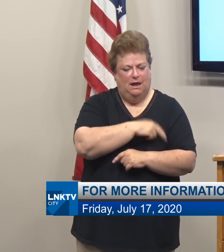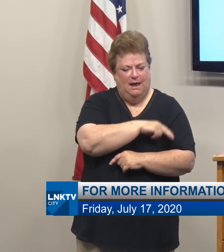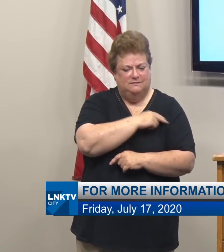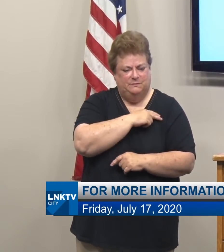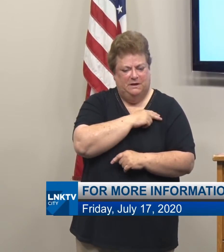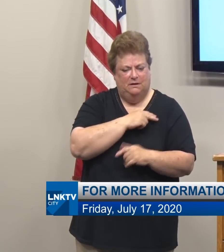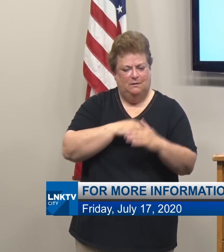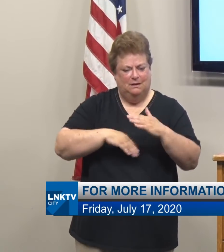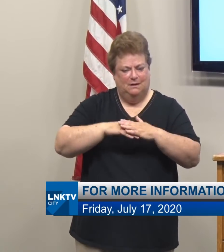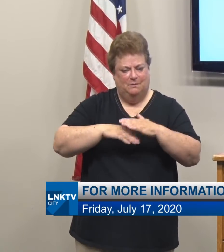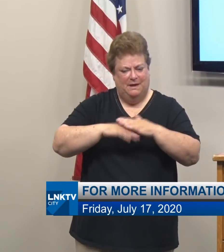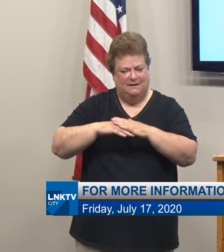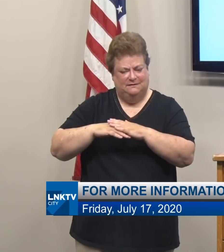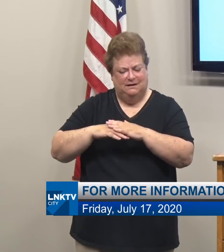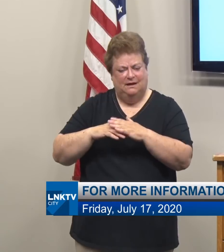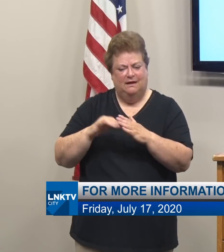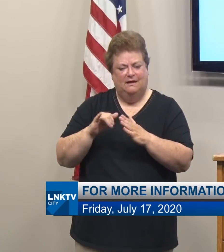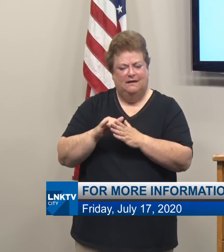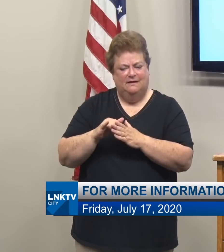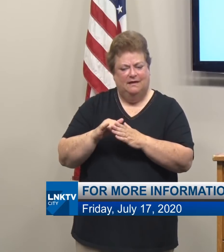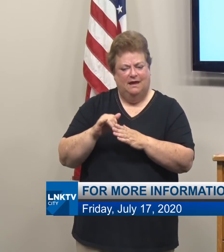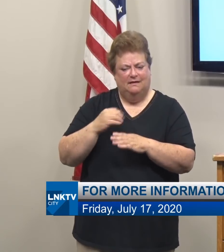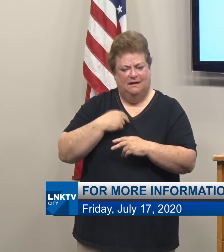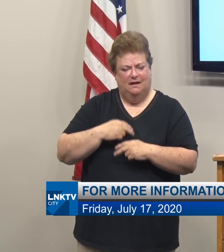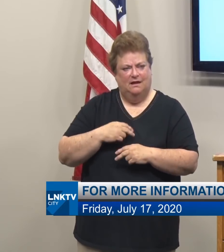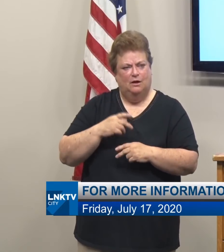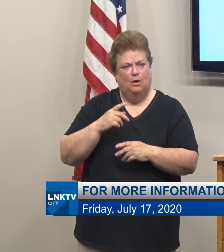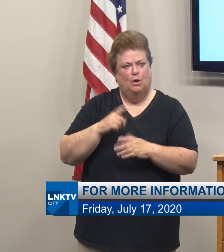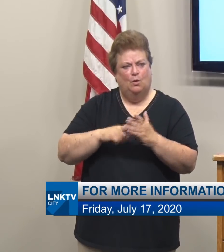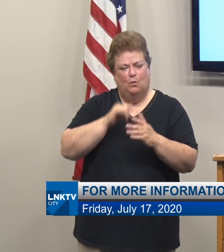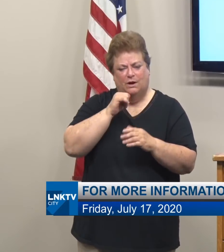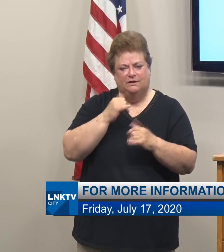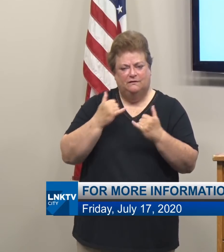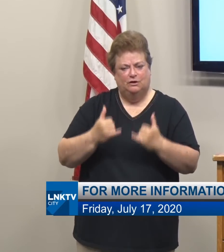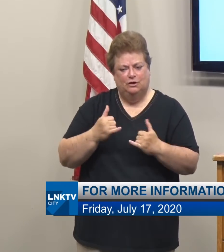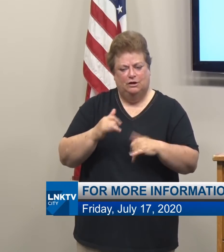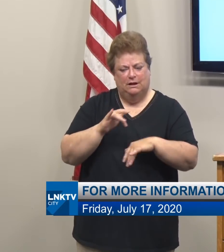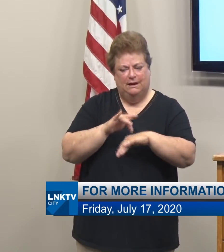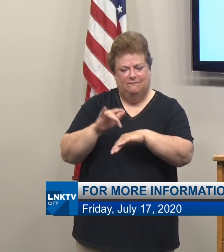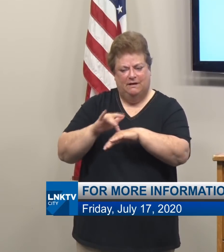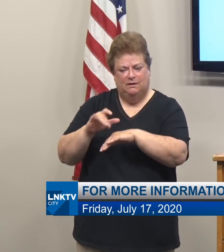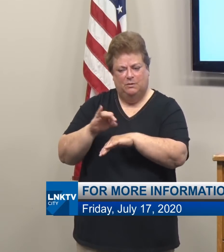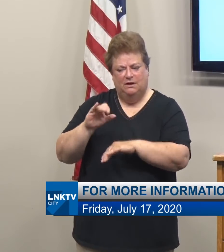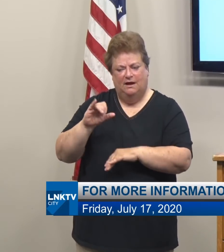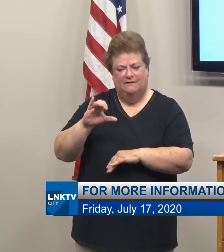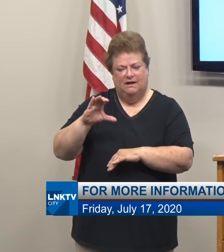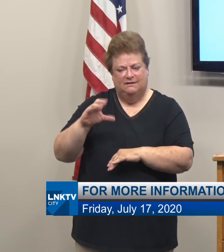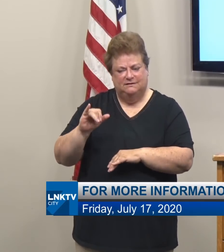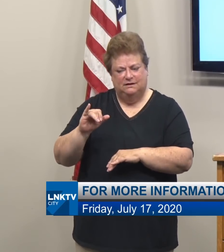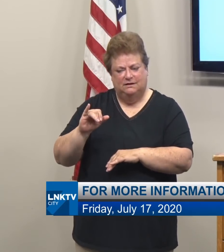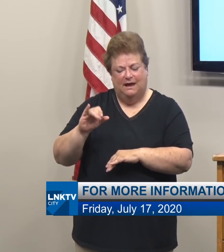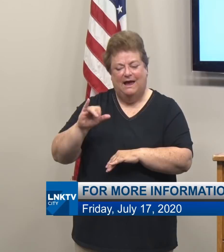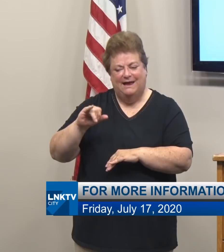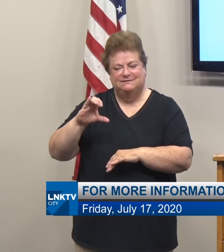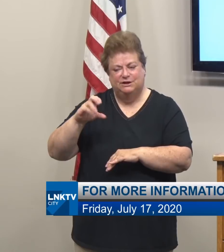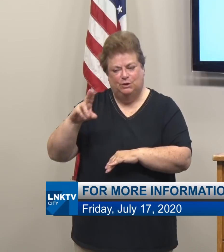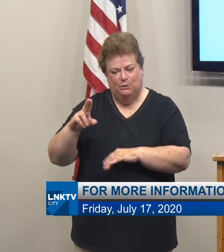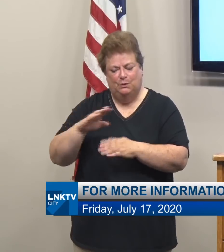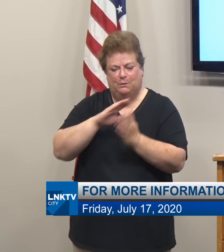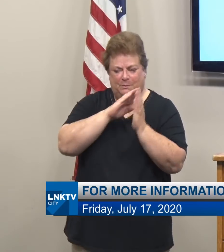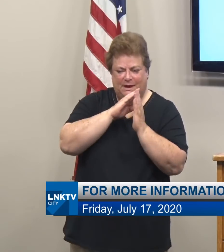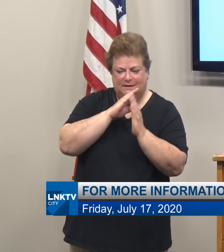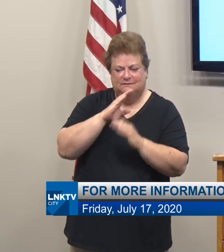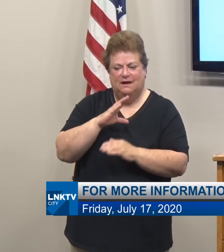a factor health officials are tracking. What is the current availability of ICU beds, PPEs, and